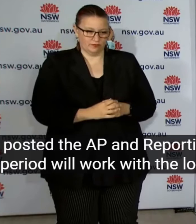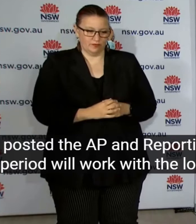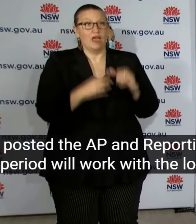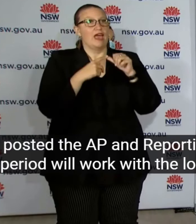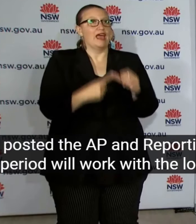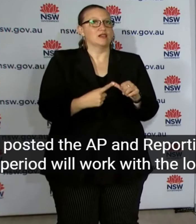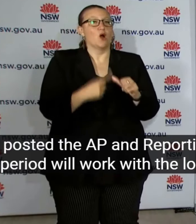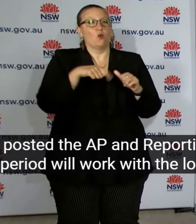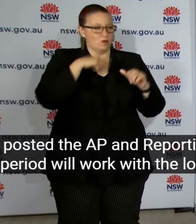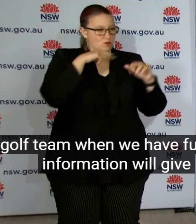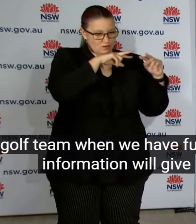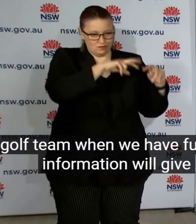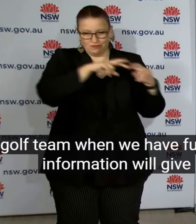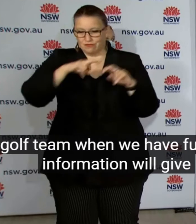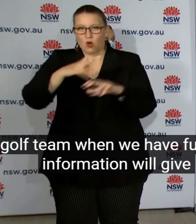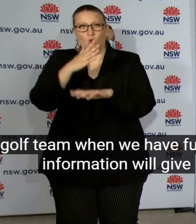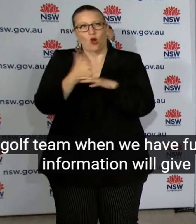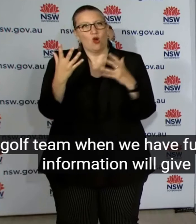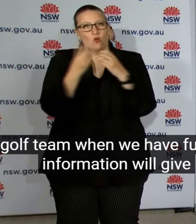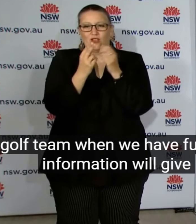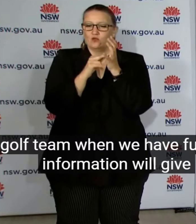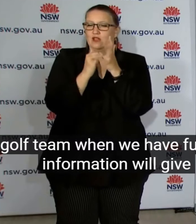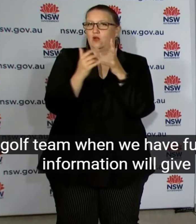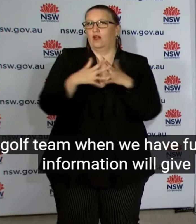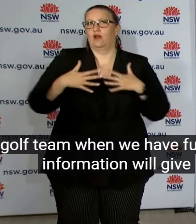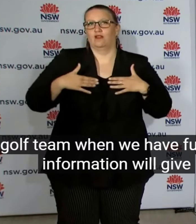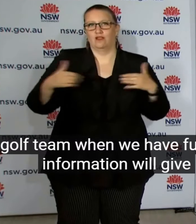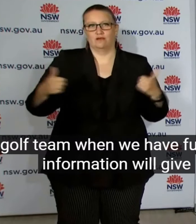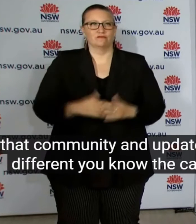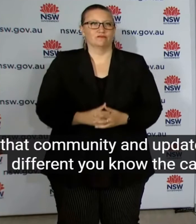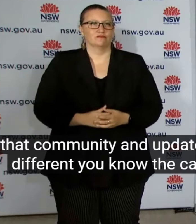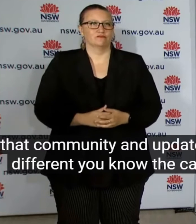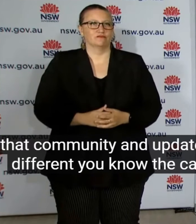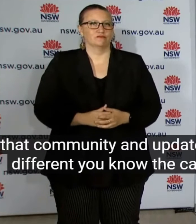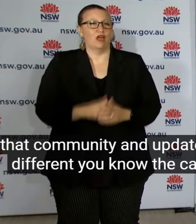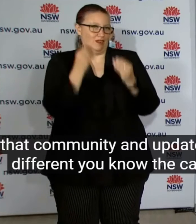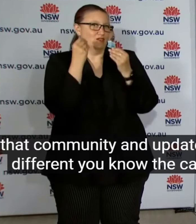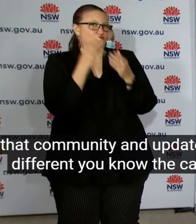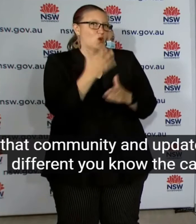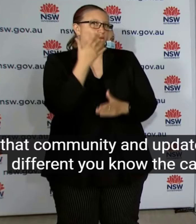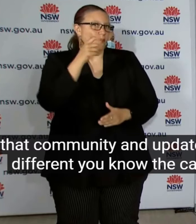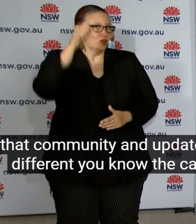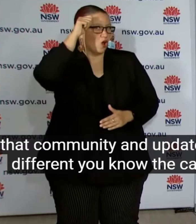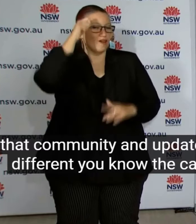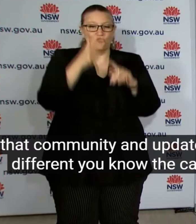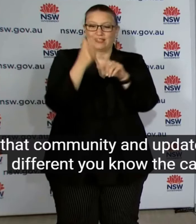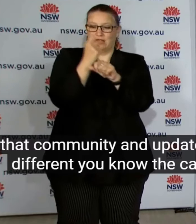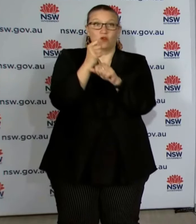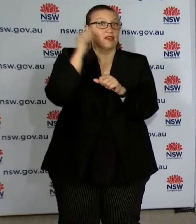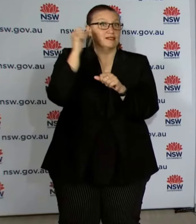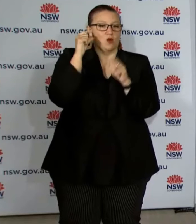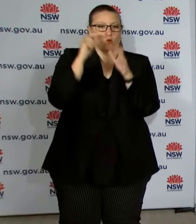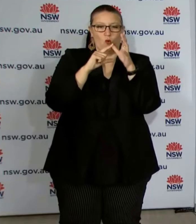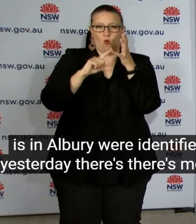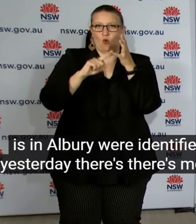information, we'll give that community an update. No different, the cases in Albury were identified yesterday. Lismore was last